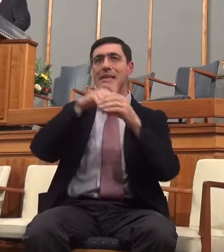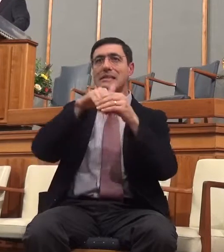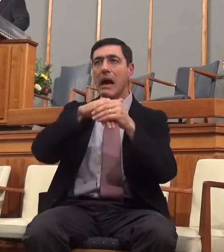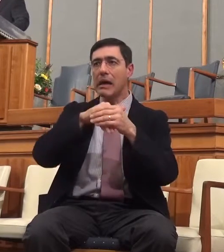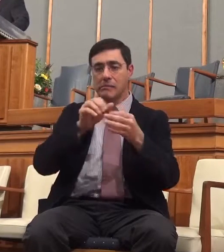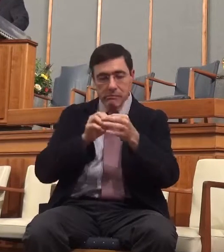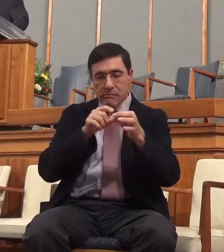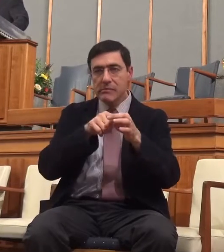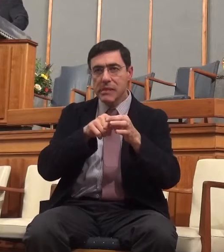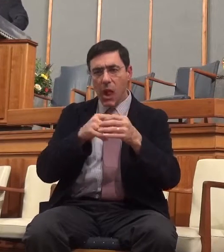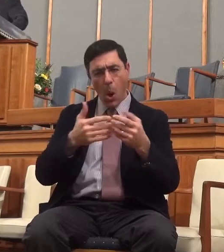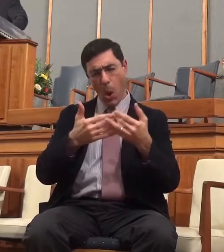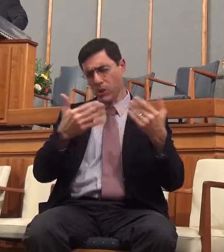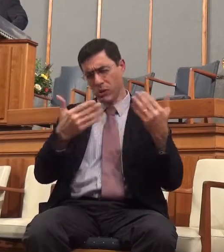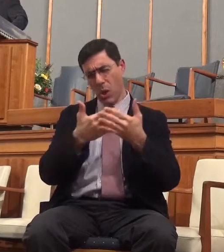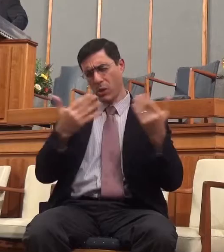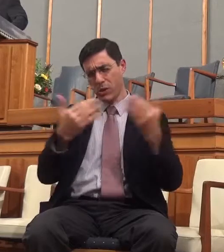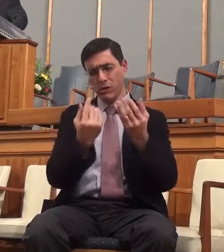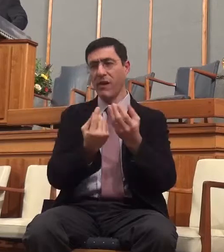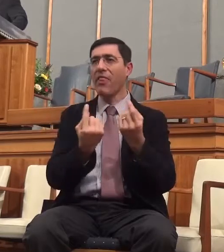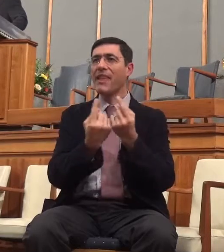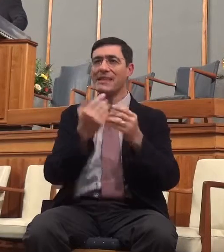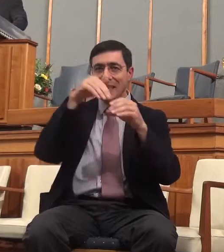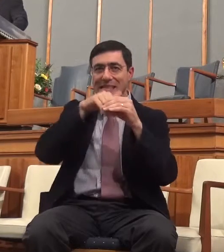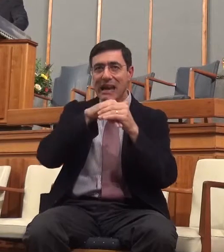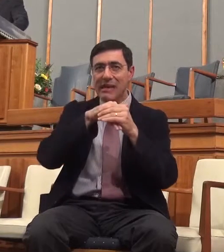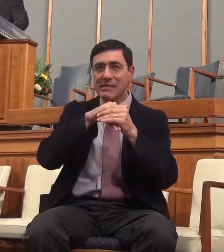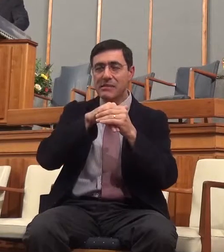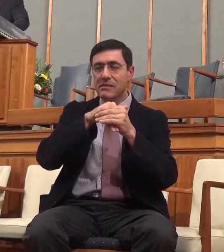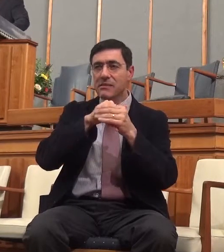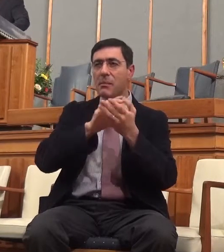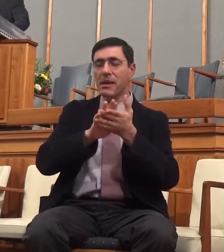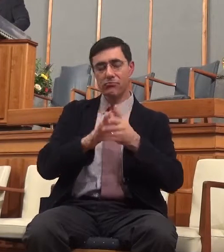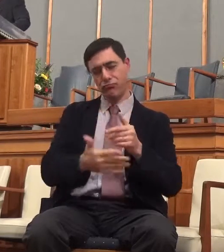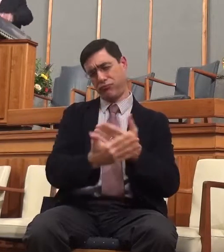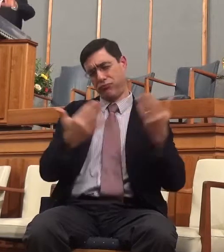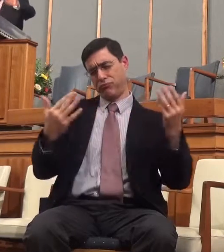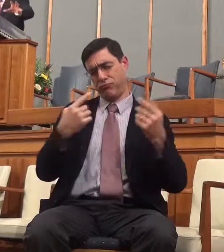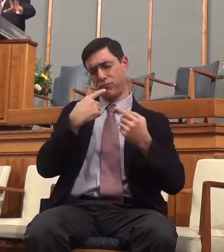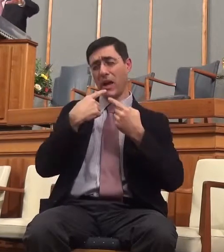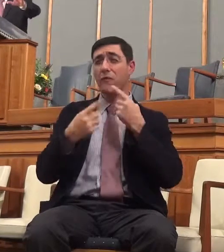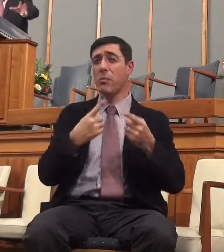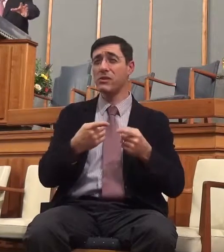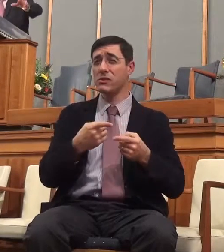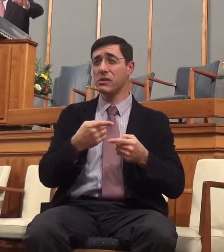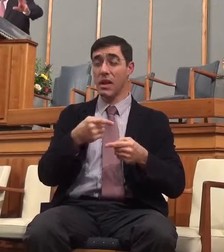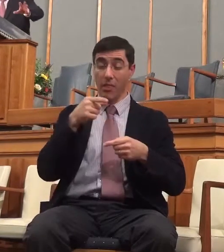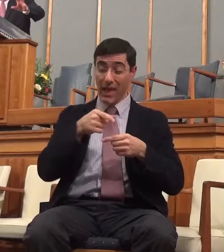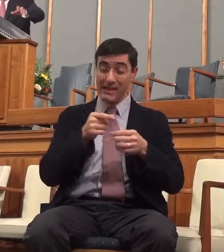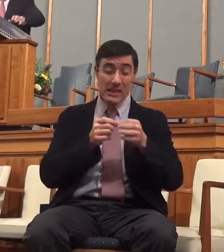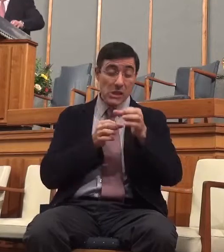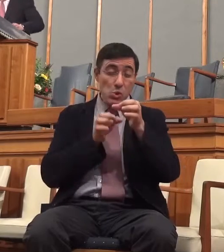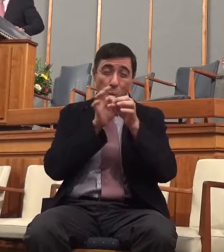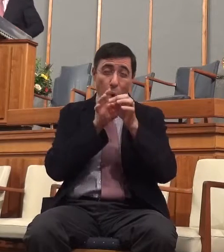Well, so now they say, oh well, this is all so complicated that the simplest form